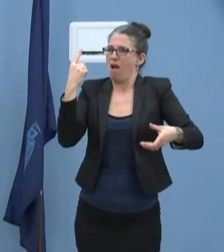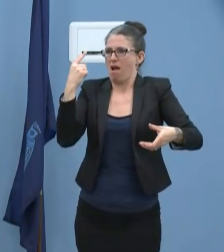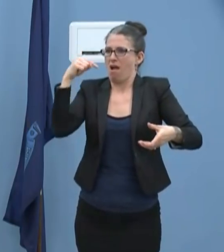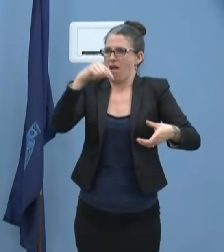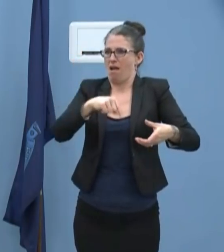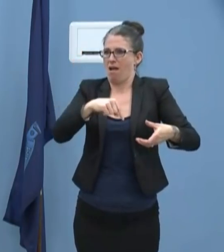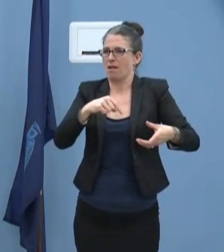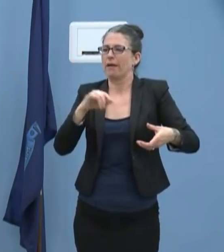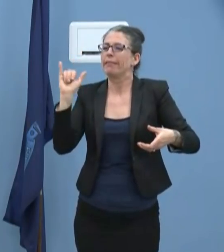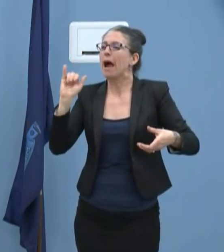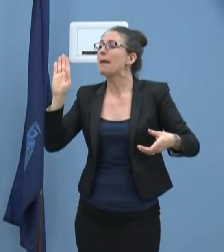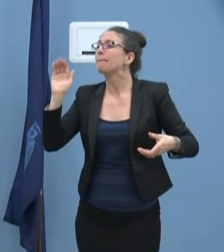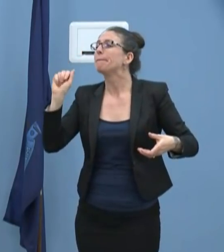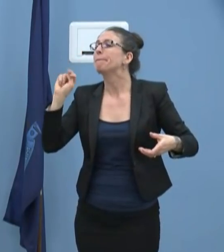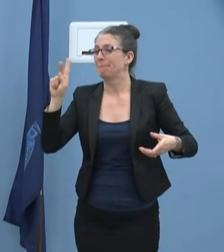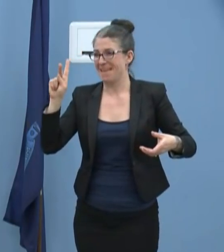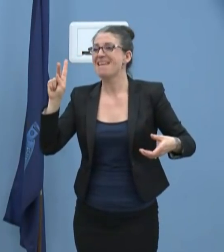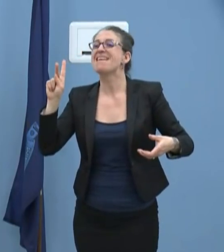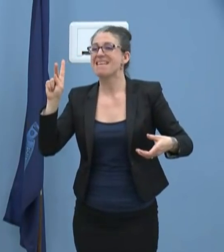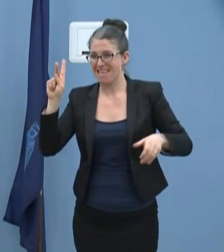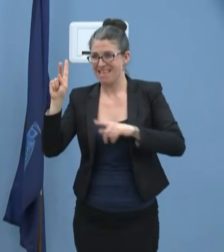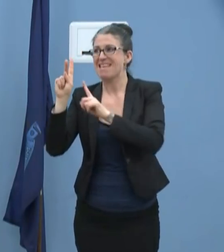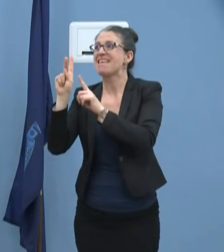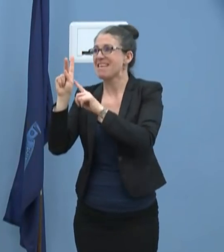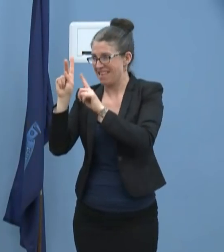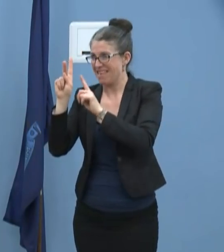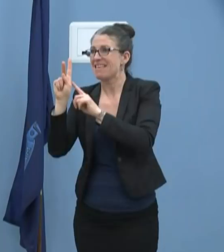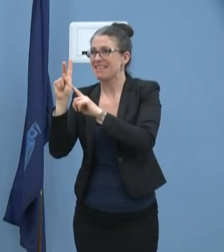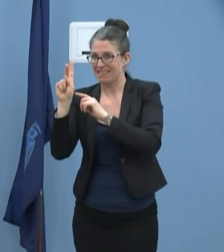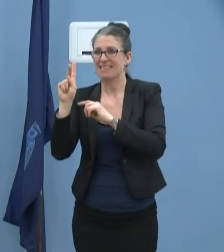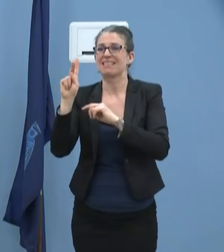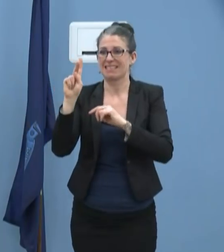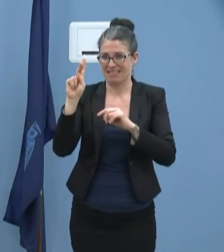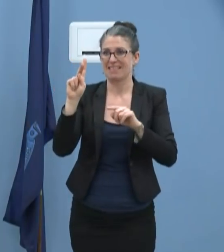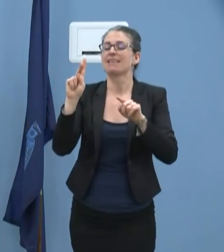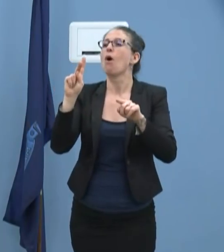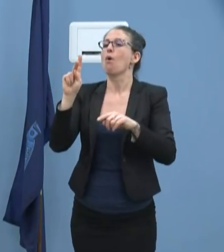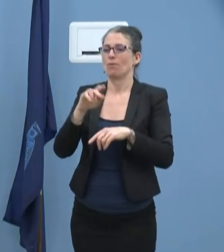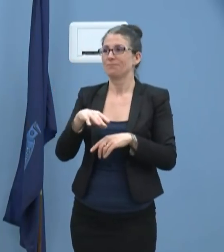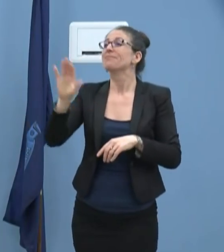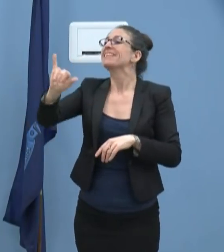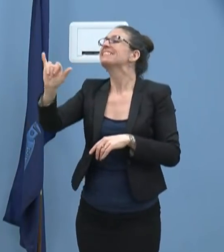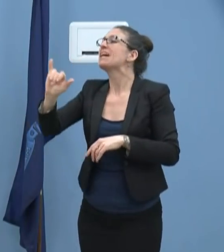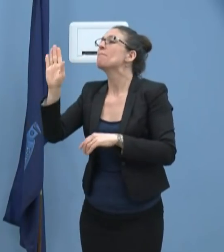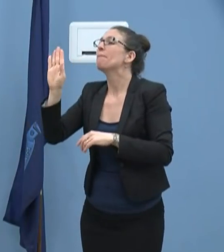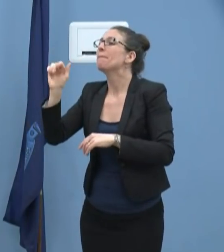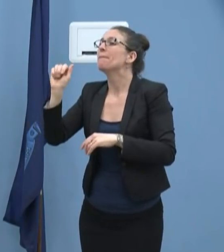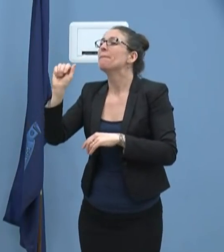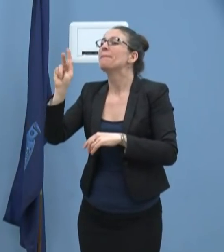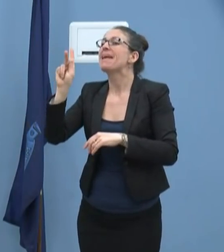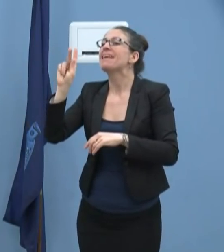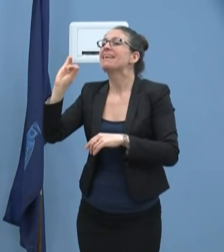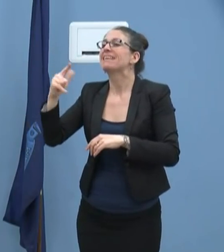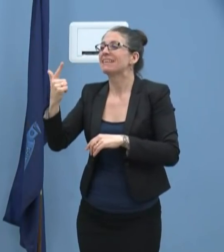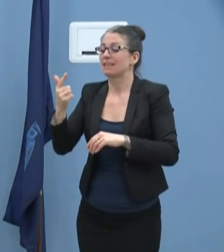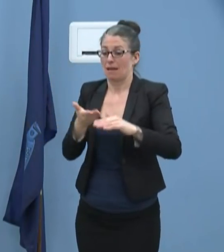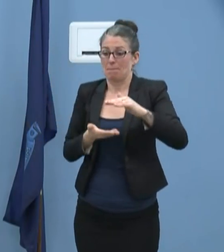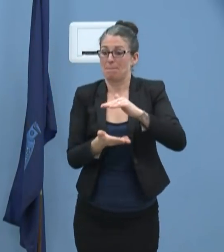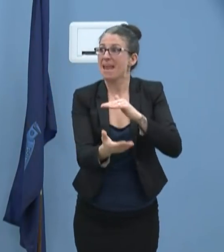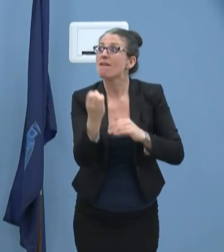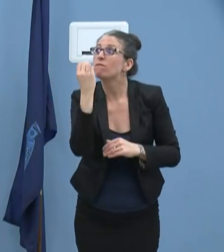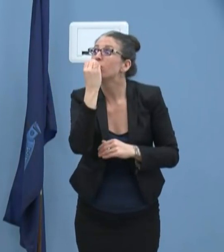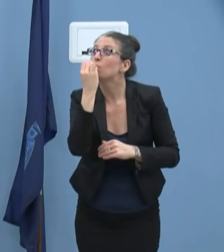lot of different ingredients. The oven is sort of similar to the machines that we've got, but there are other ingredients that are